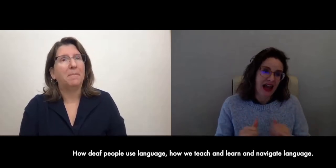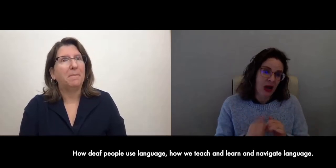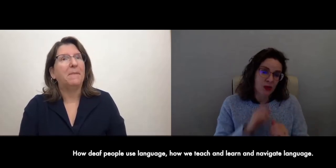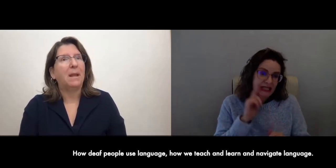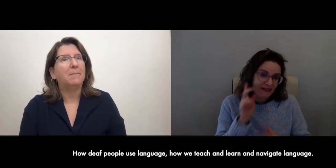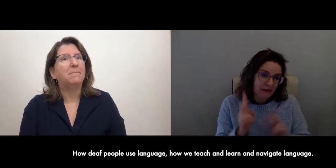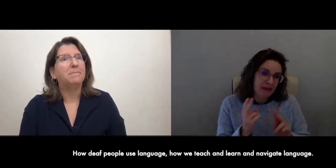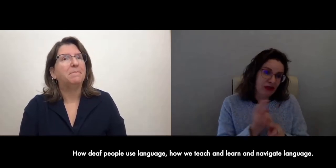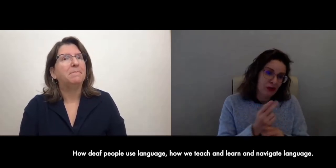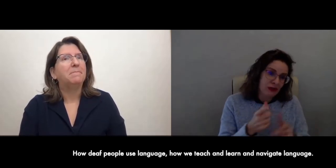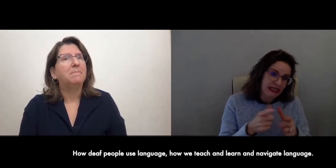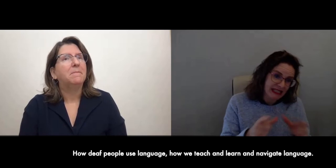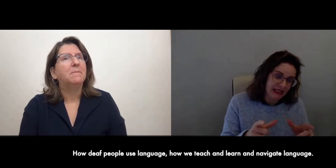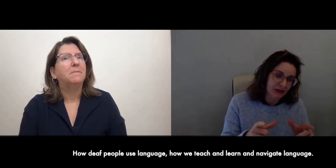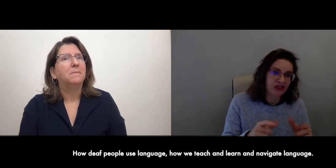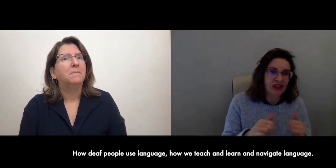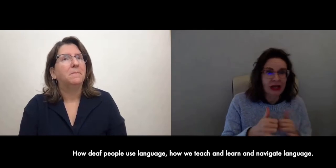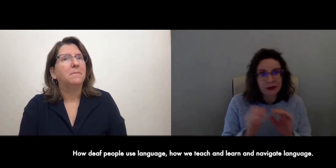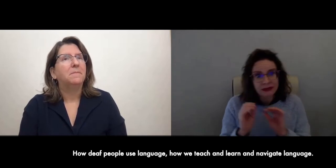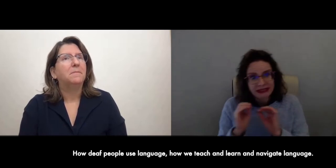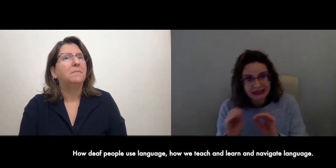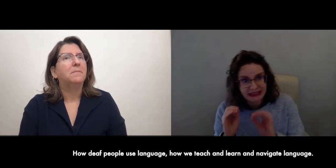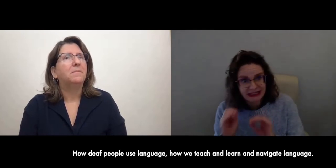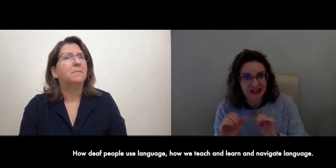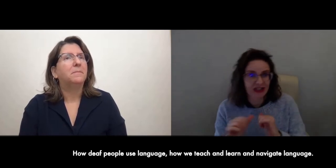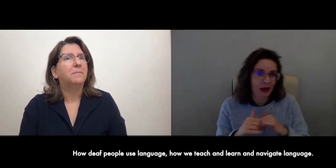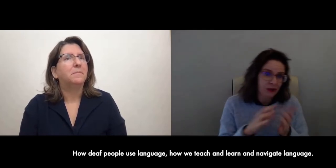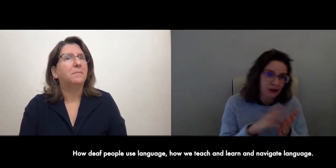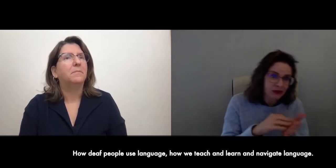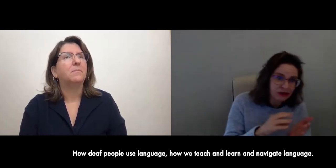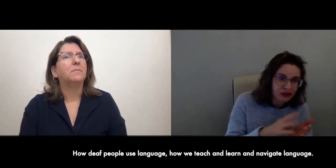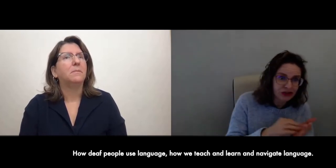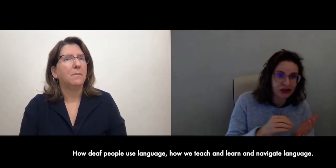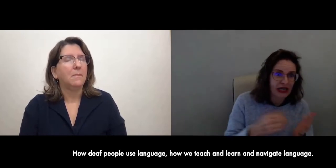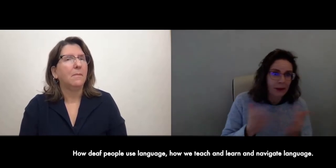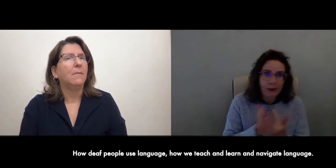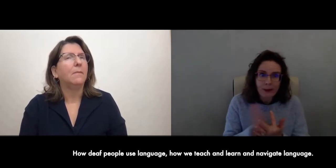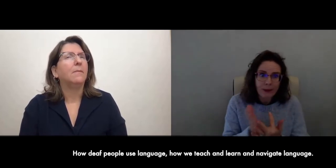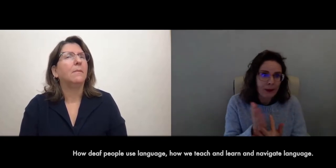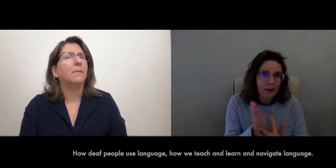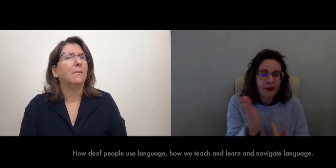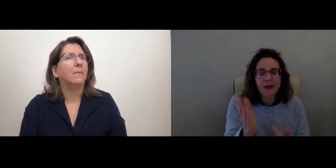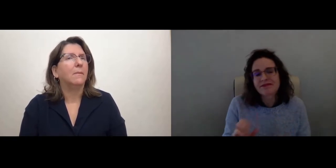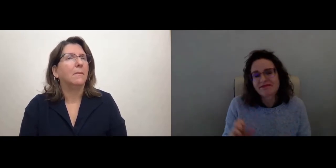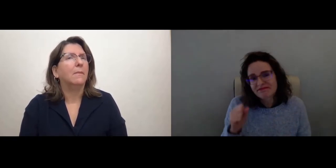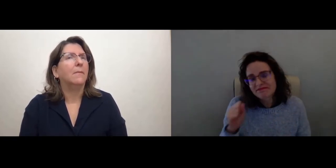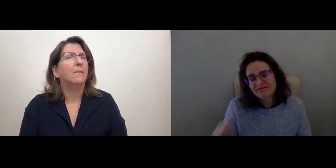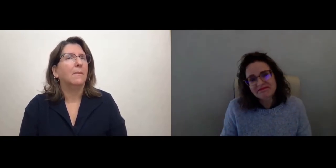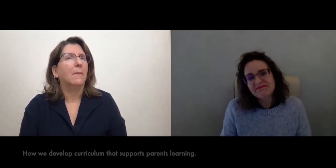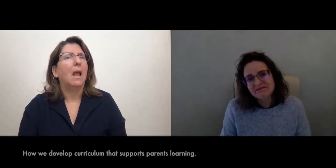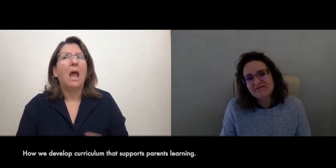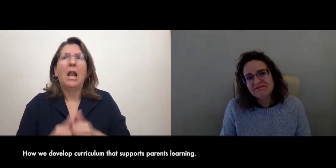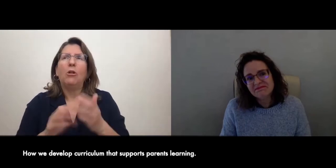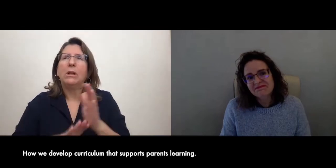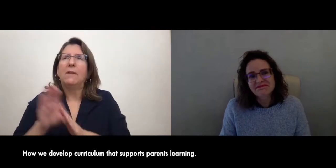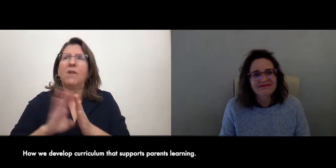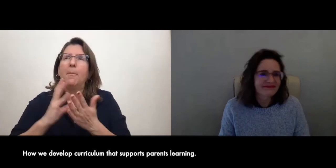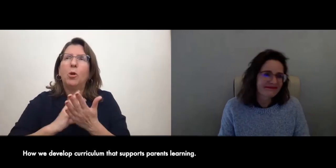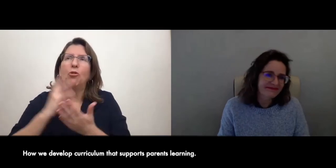How deaf people use language, how we teach and learn, and how we navigate language. And how we develop